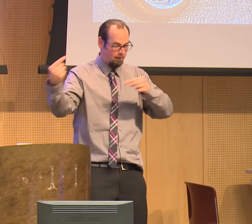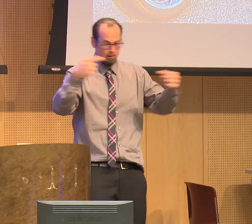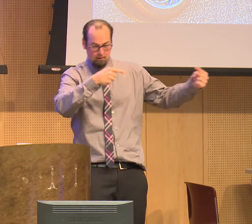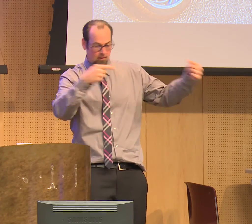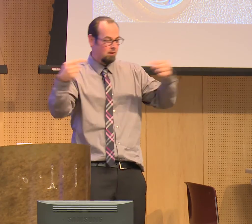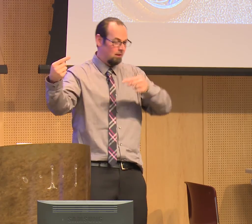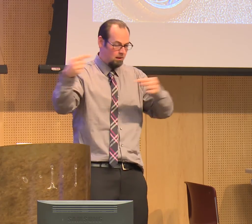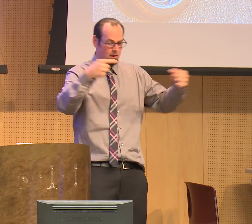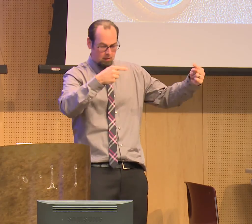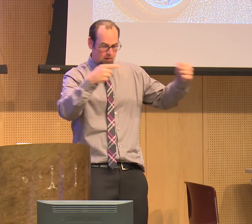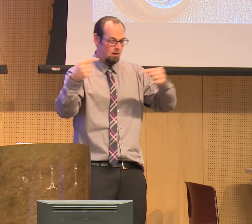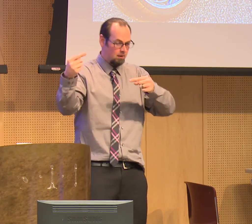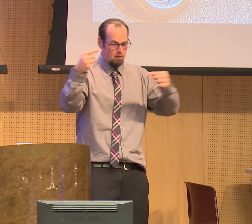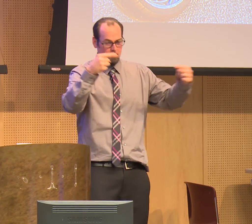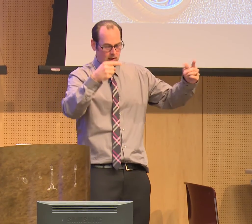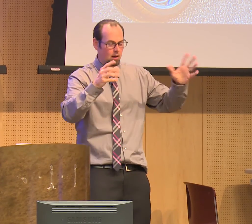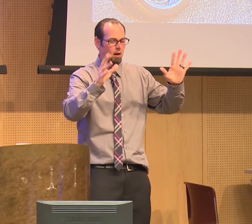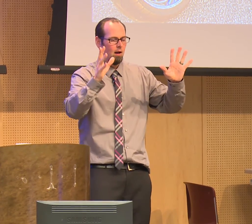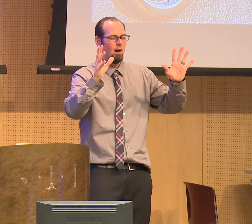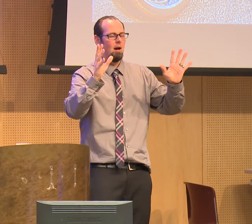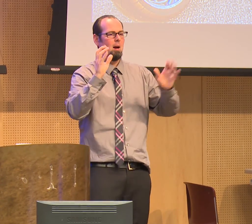It took a lot of back and forth trying to get this built.